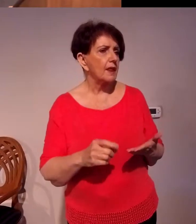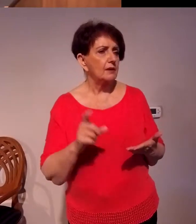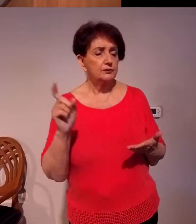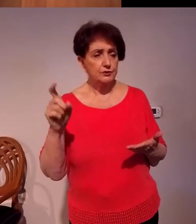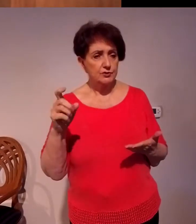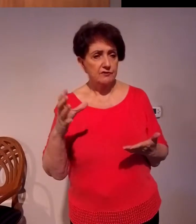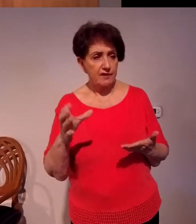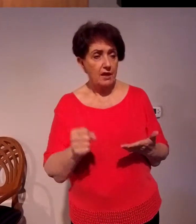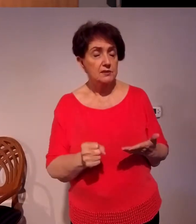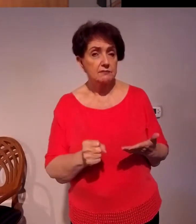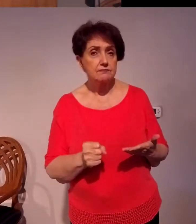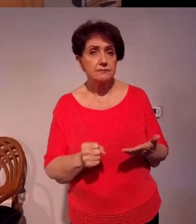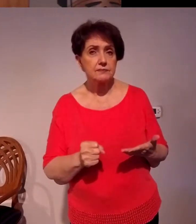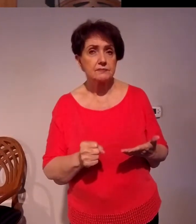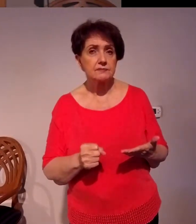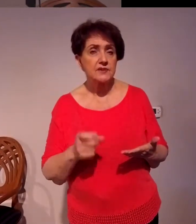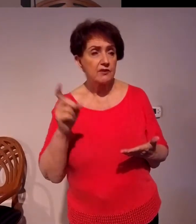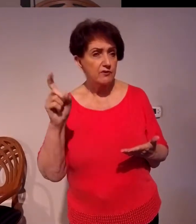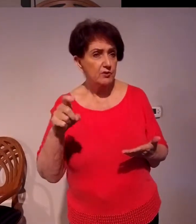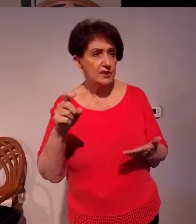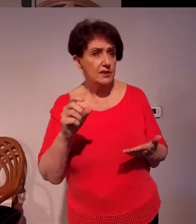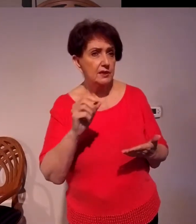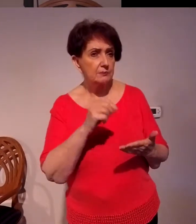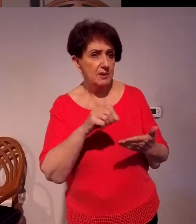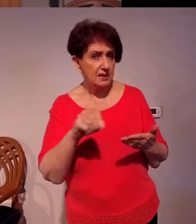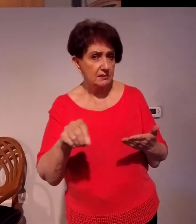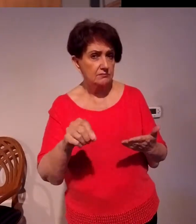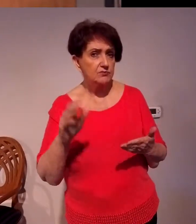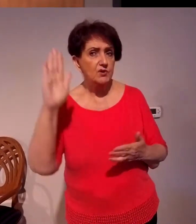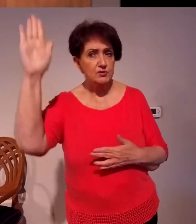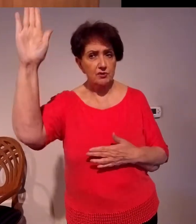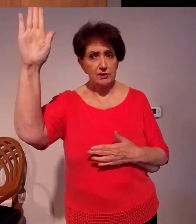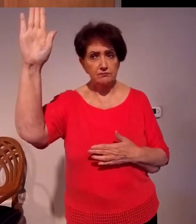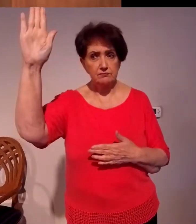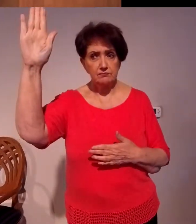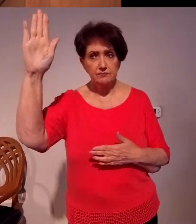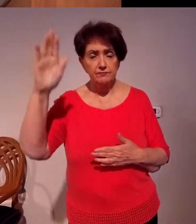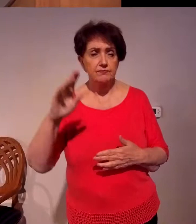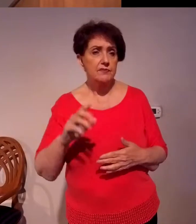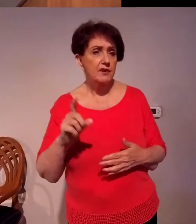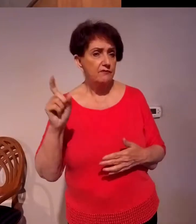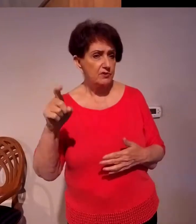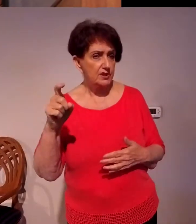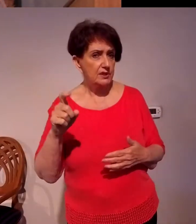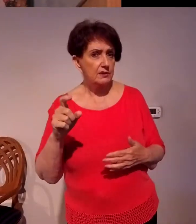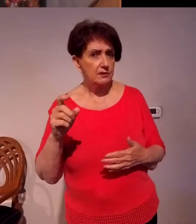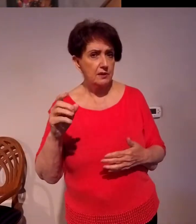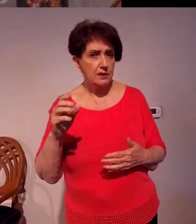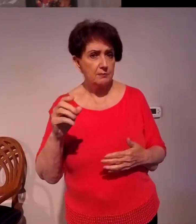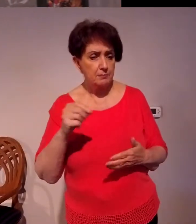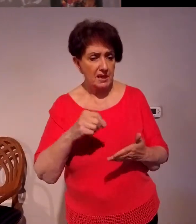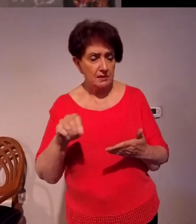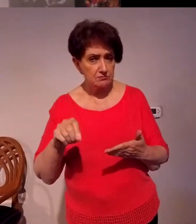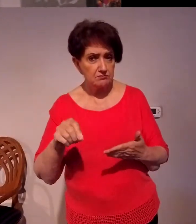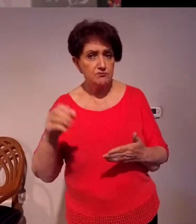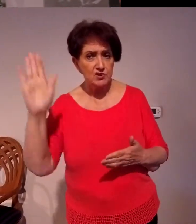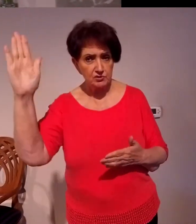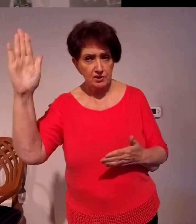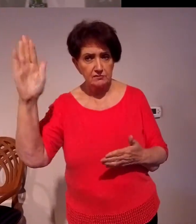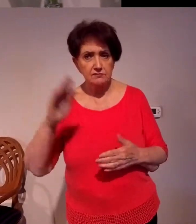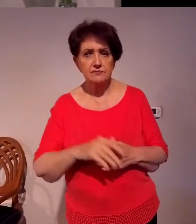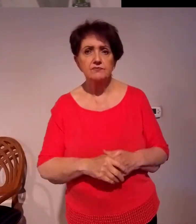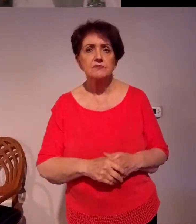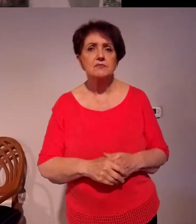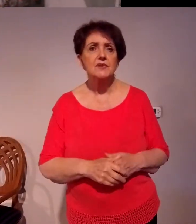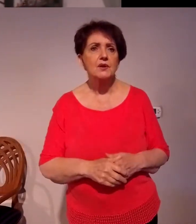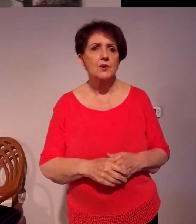gotten. All right? And if you need a card, you can raise your hand. If you need a pen, you can raise your hand as well. The greeters will come